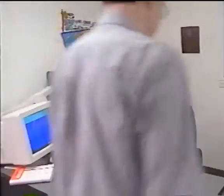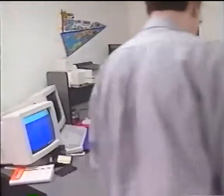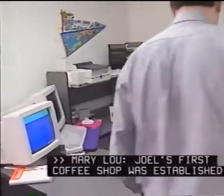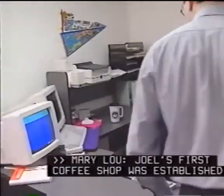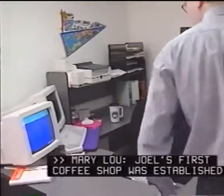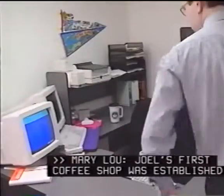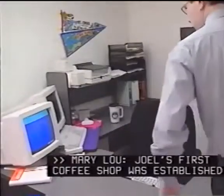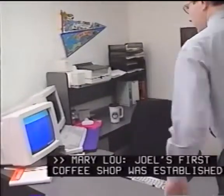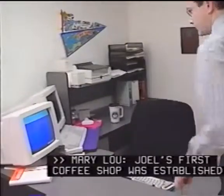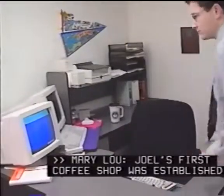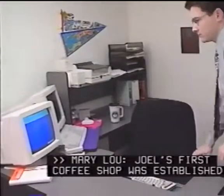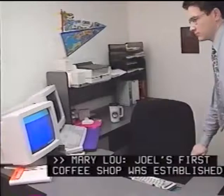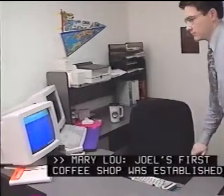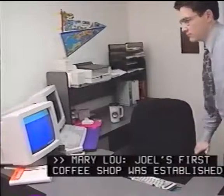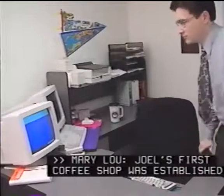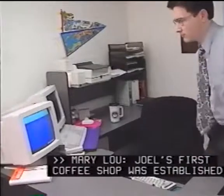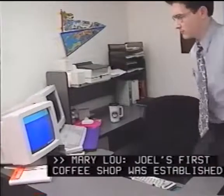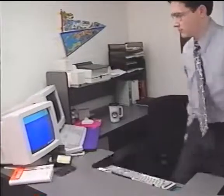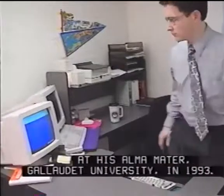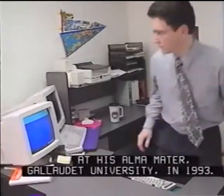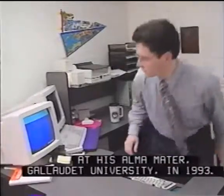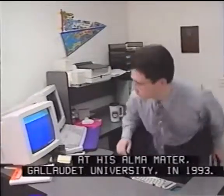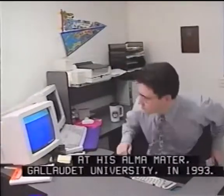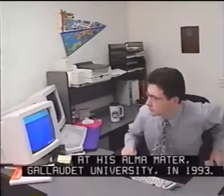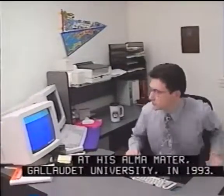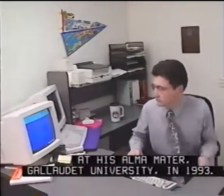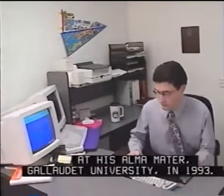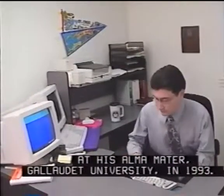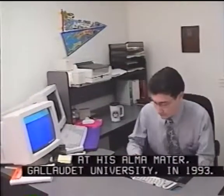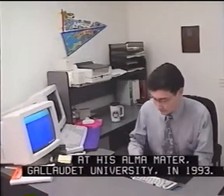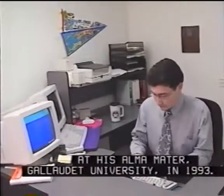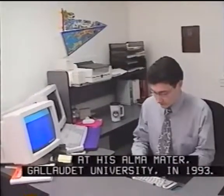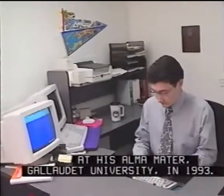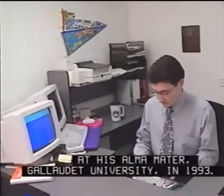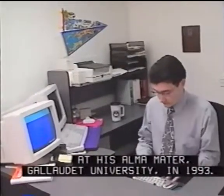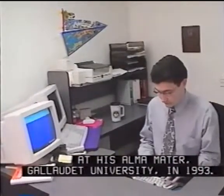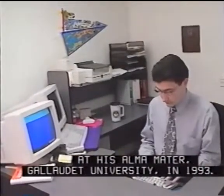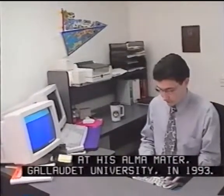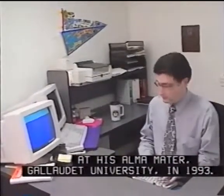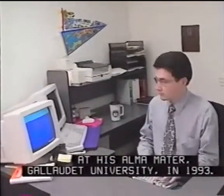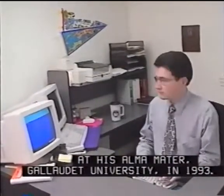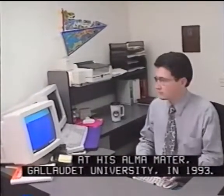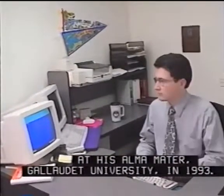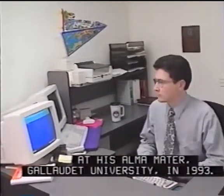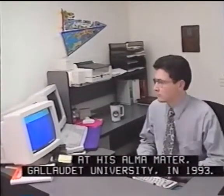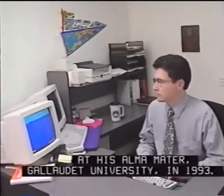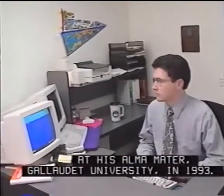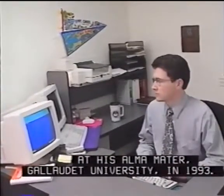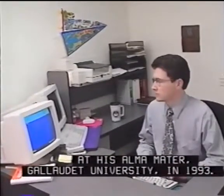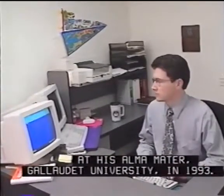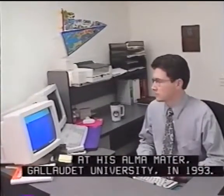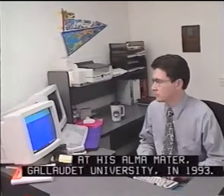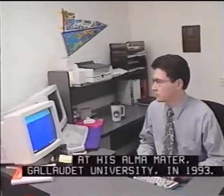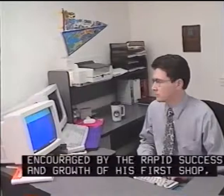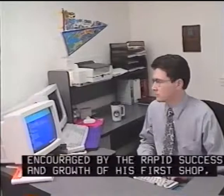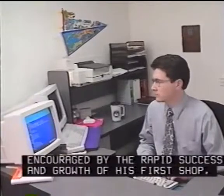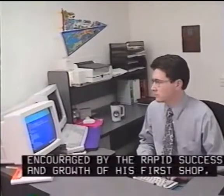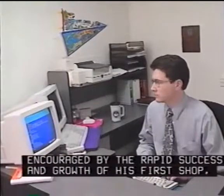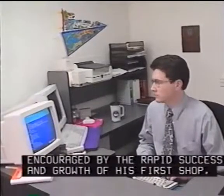Joel's first coffee shop was established at his alma mater, Gallaudet University, in 1993. Encouraged by the